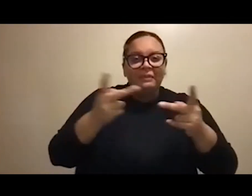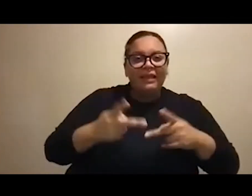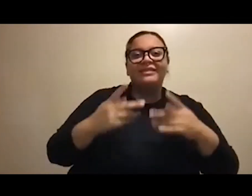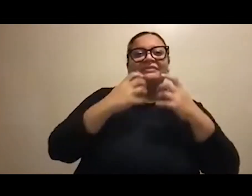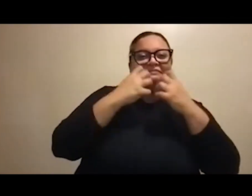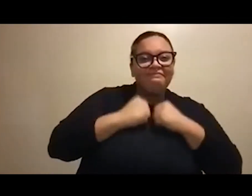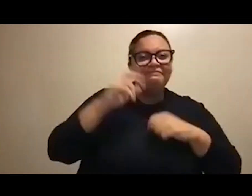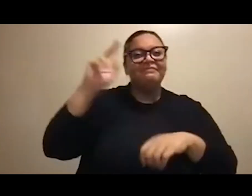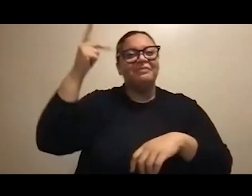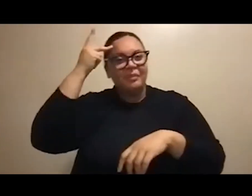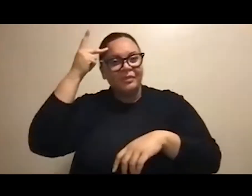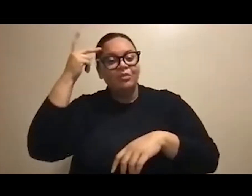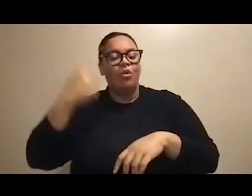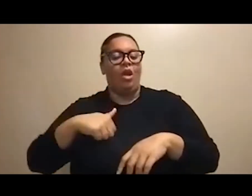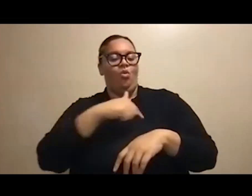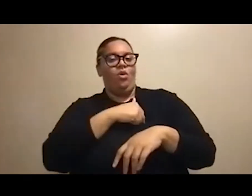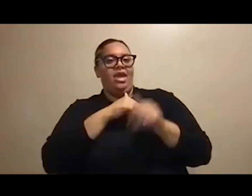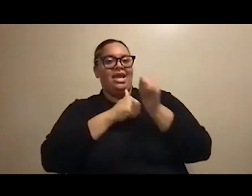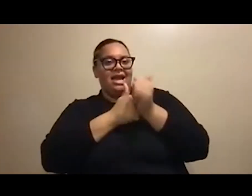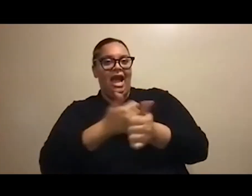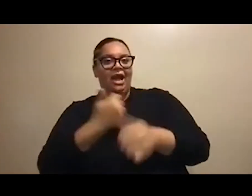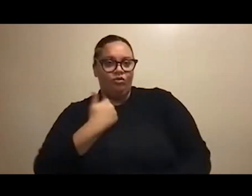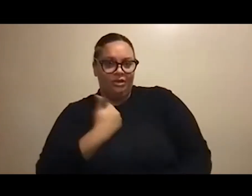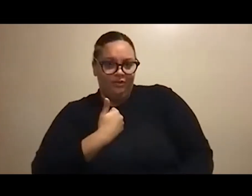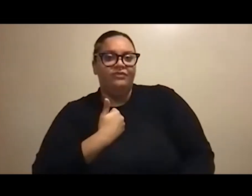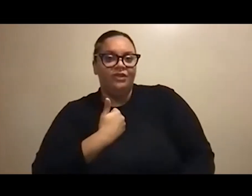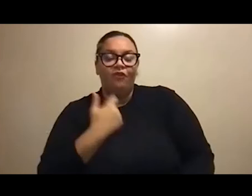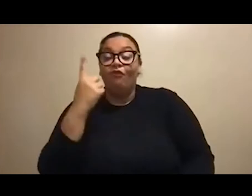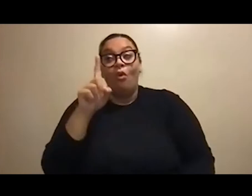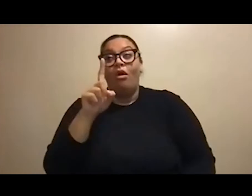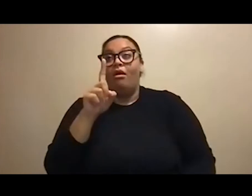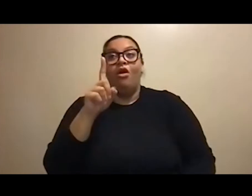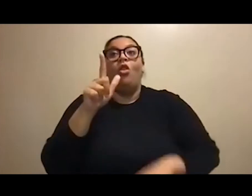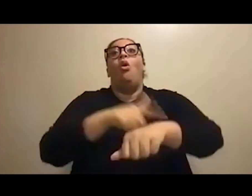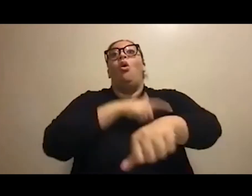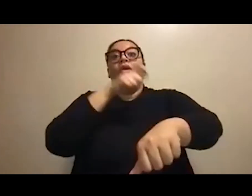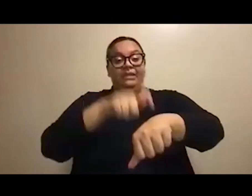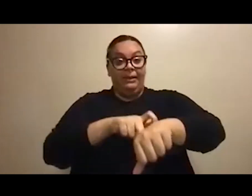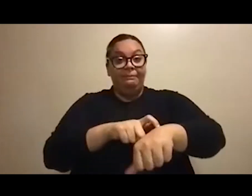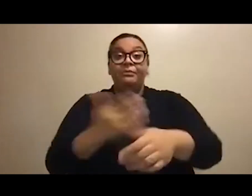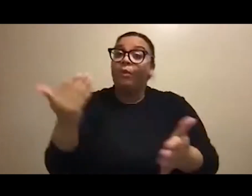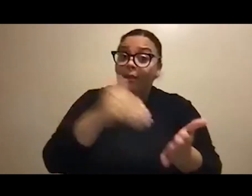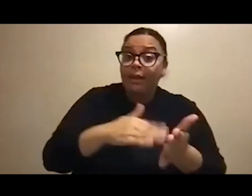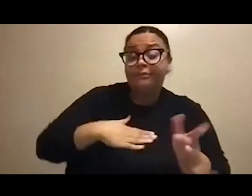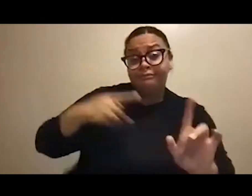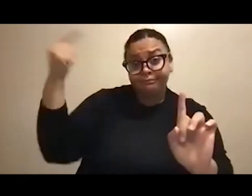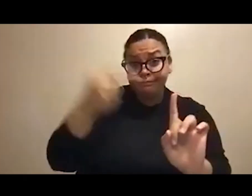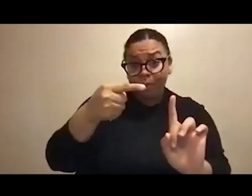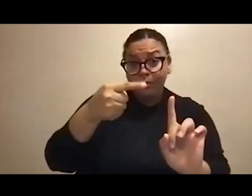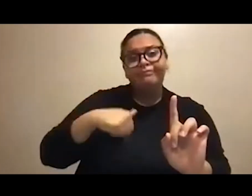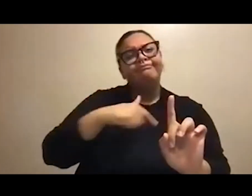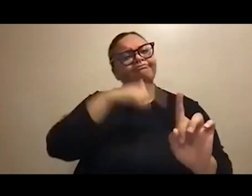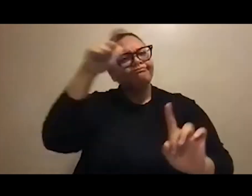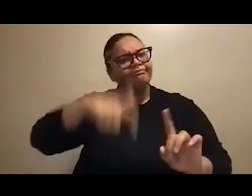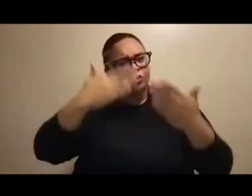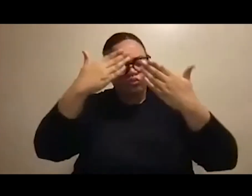for and died for over many, many centuries. So again, my point is that we need to open up